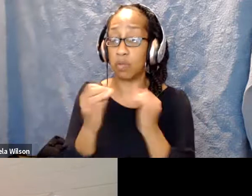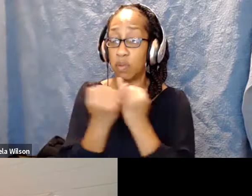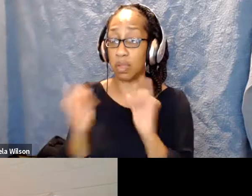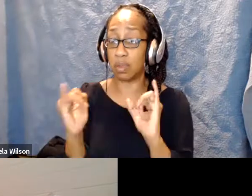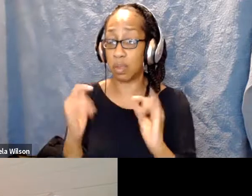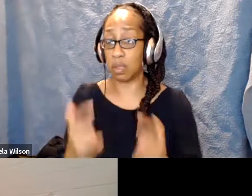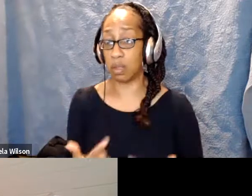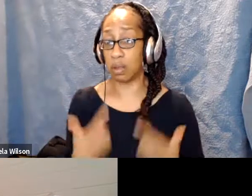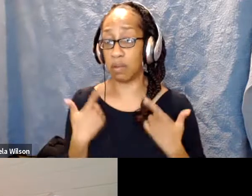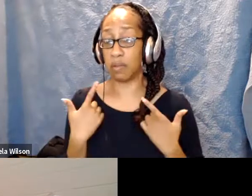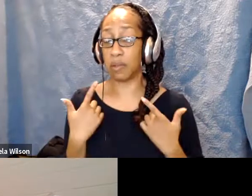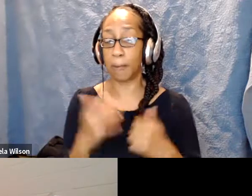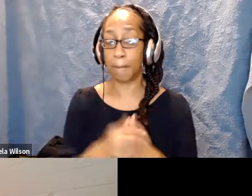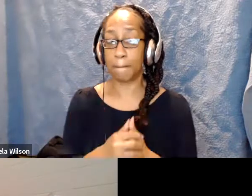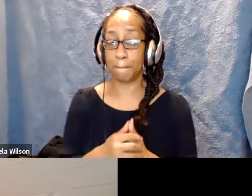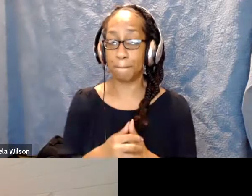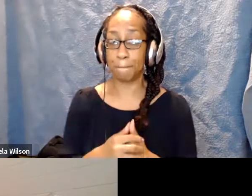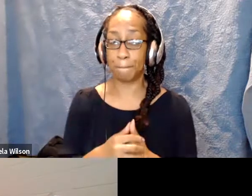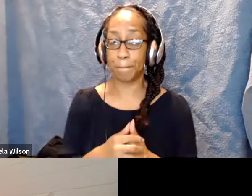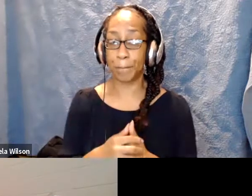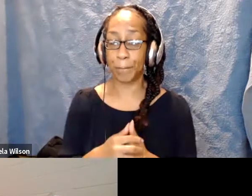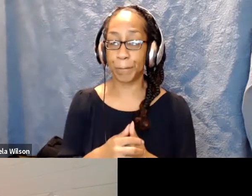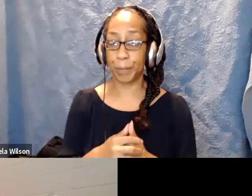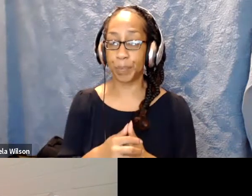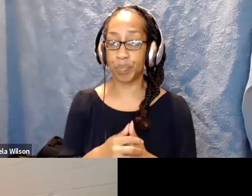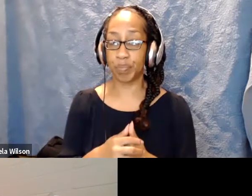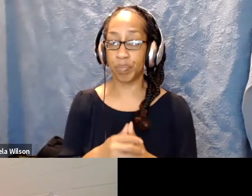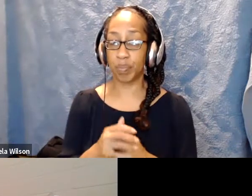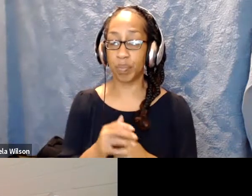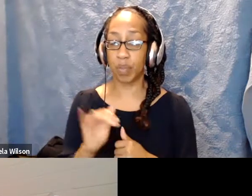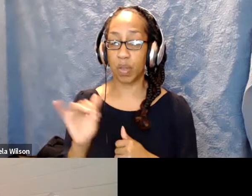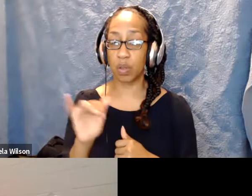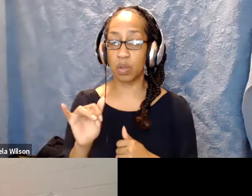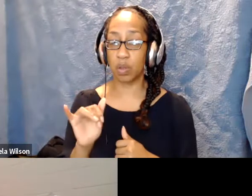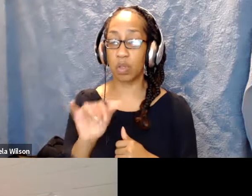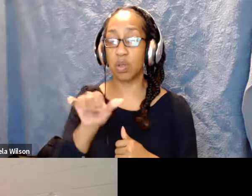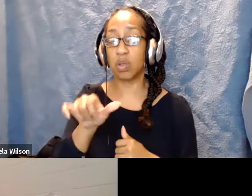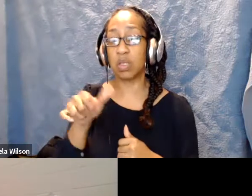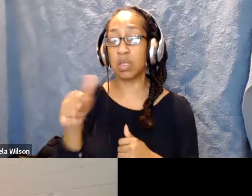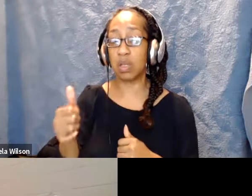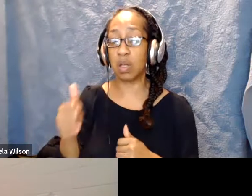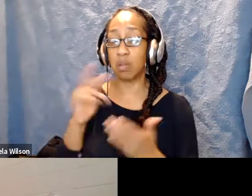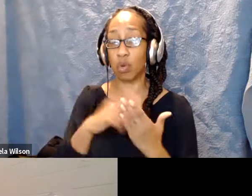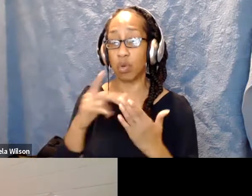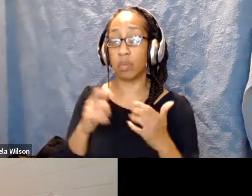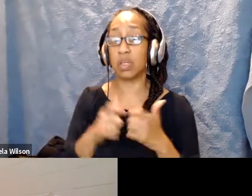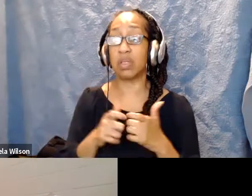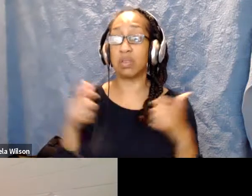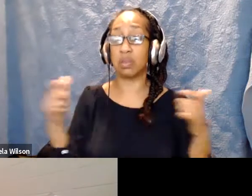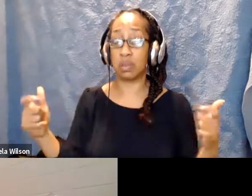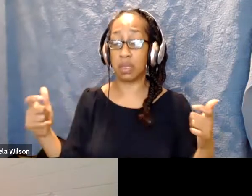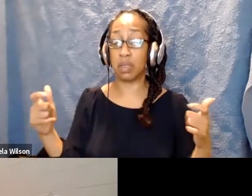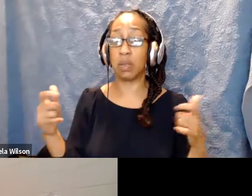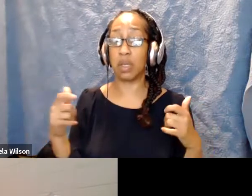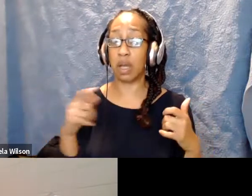And it's a component of a larger program that we have here, but I wanted to focus on Next Steps